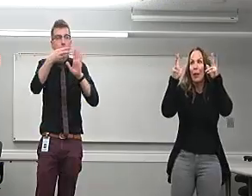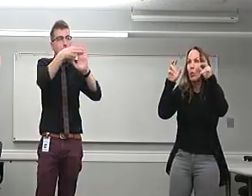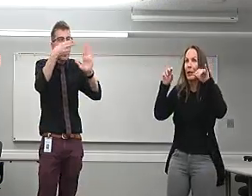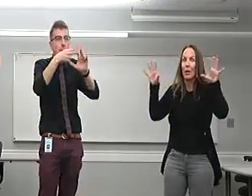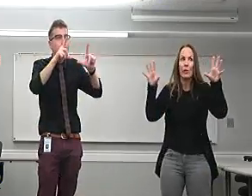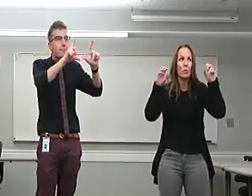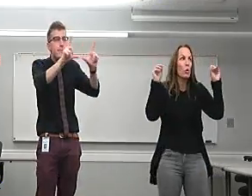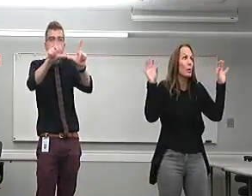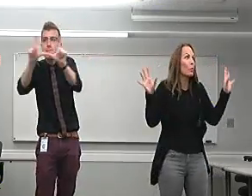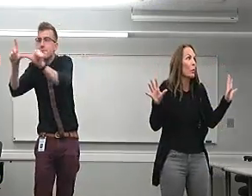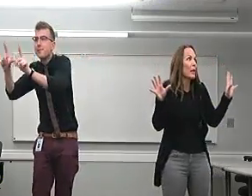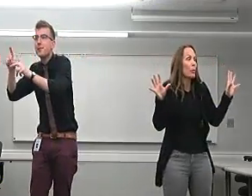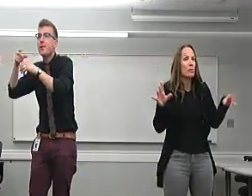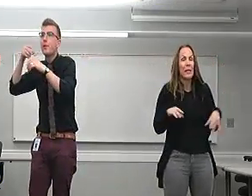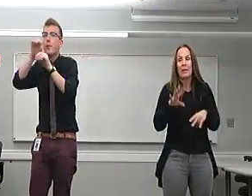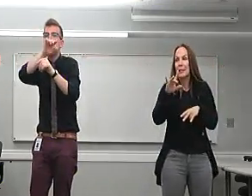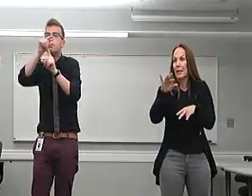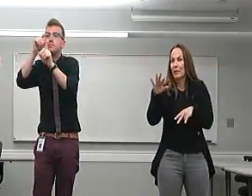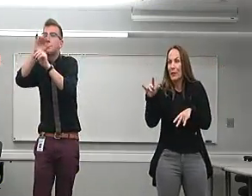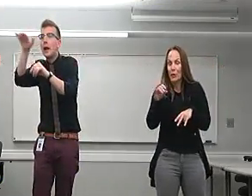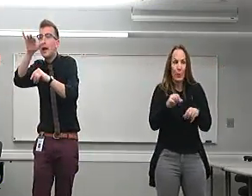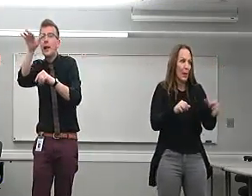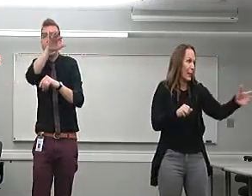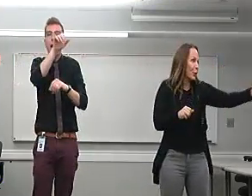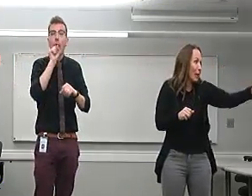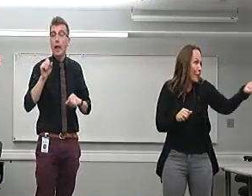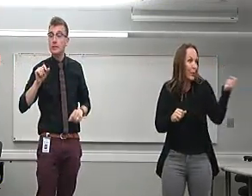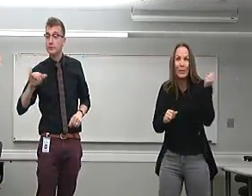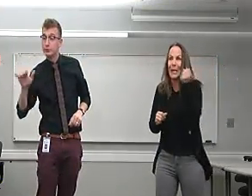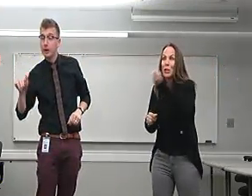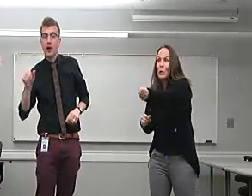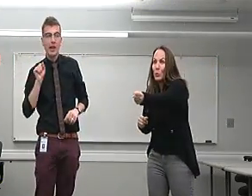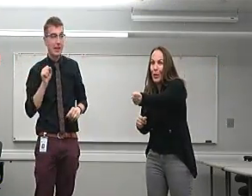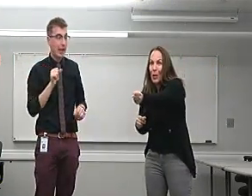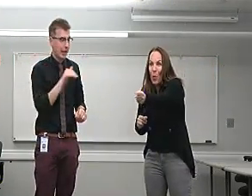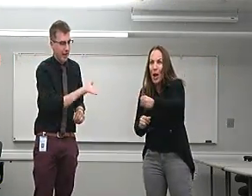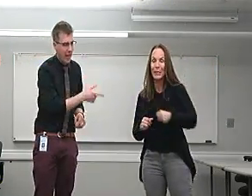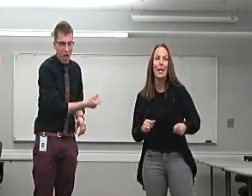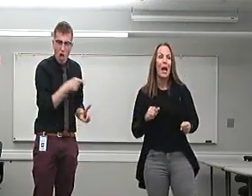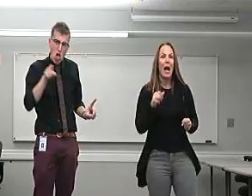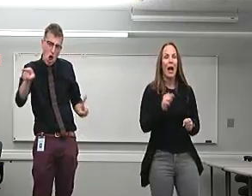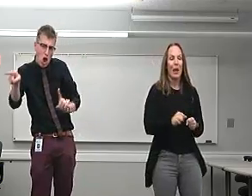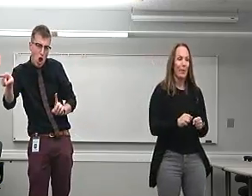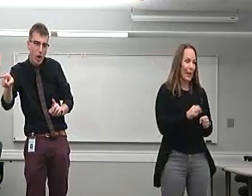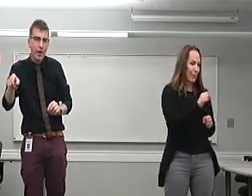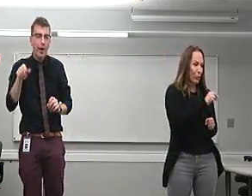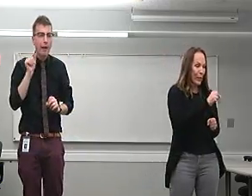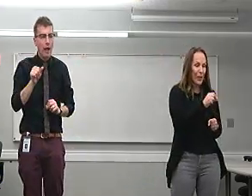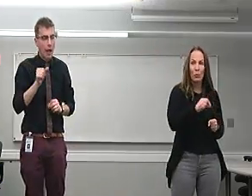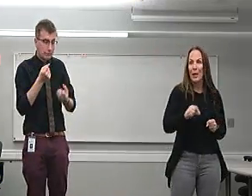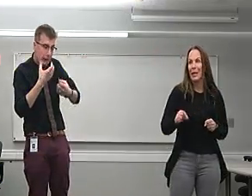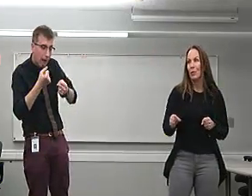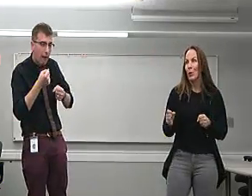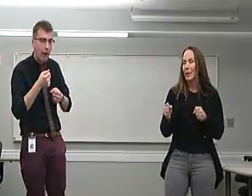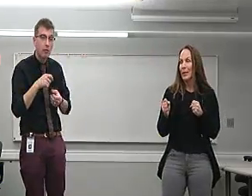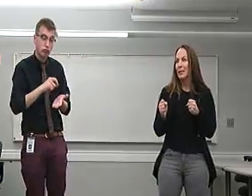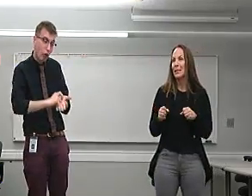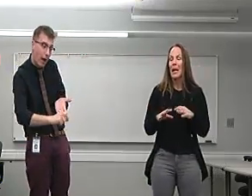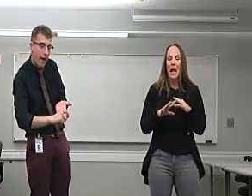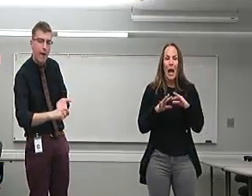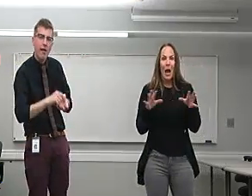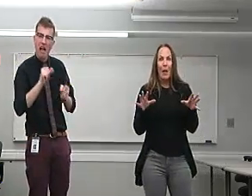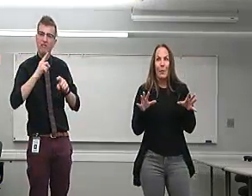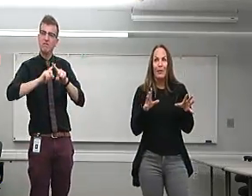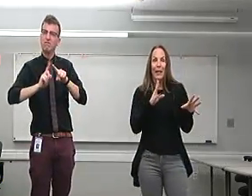than one way to say things. I can fingerspell, I can grab you and take you to what I want. When I can write things. If I